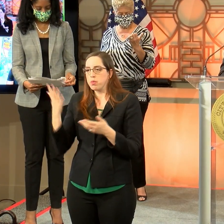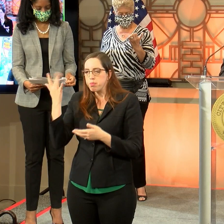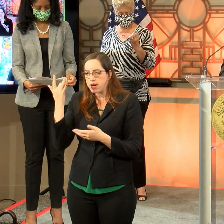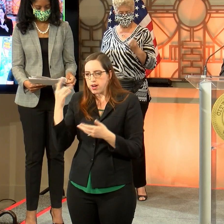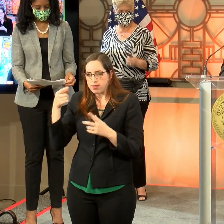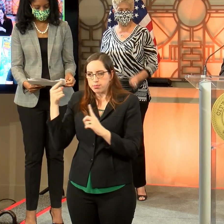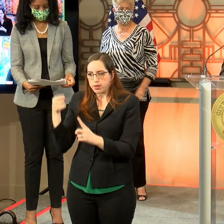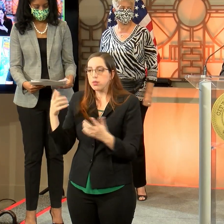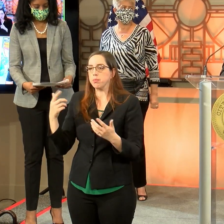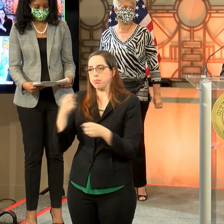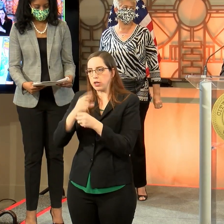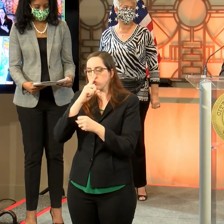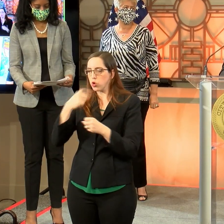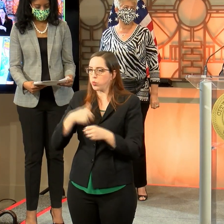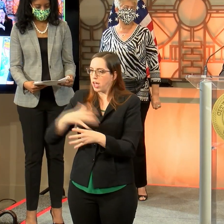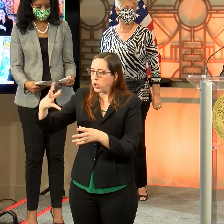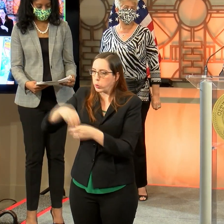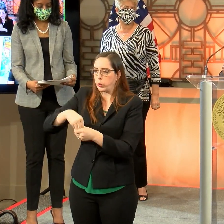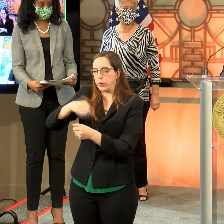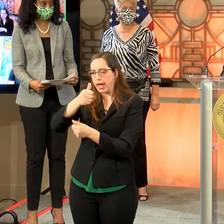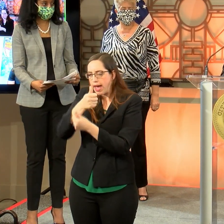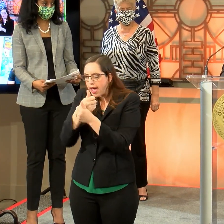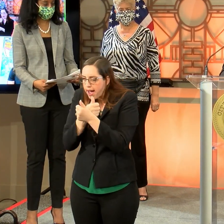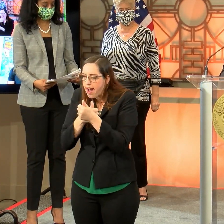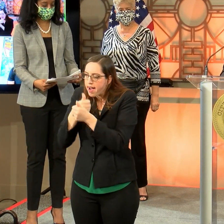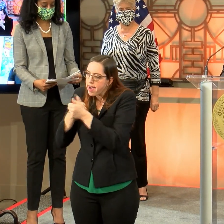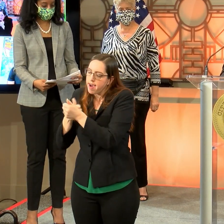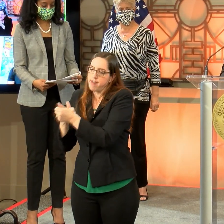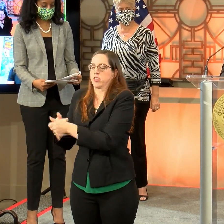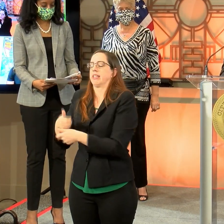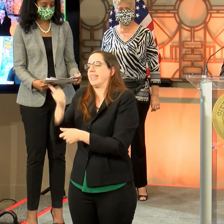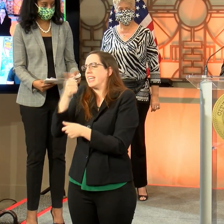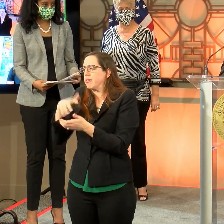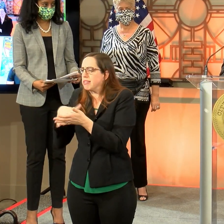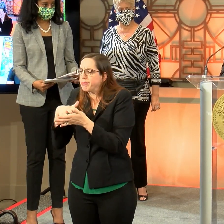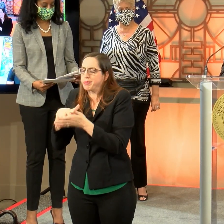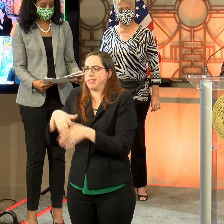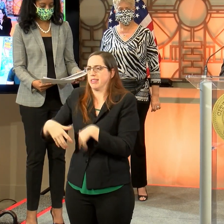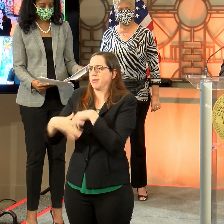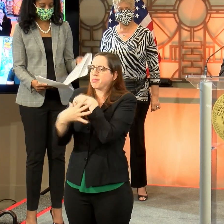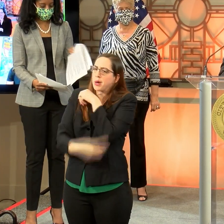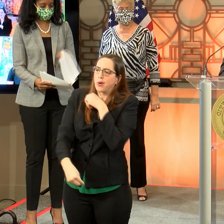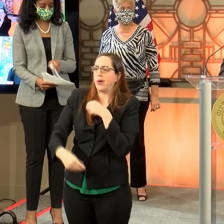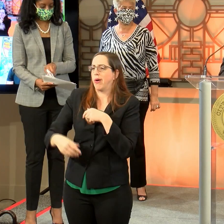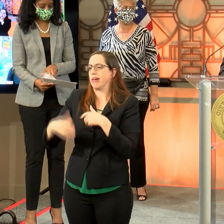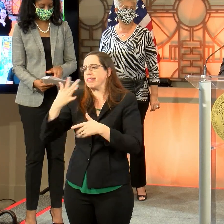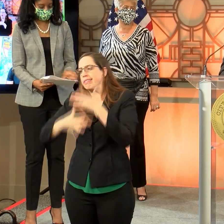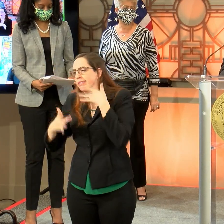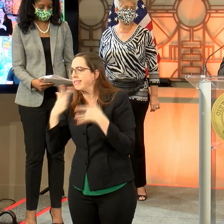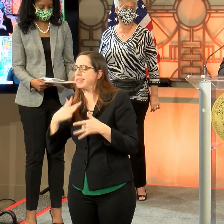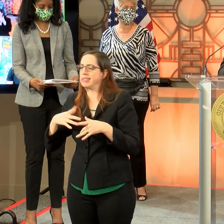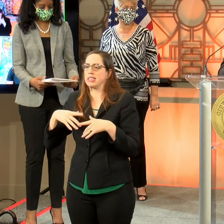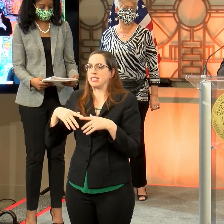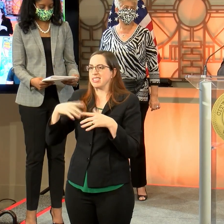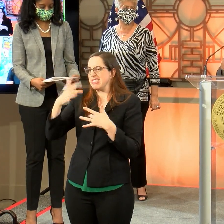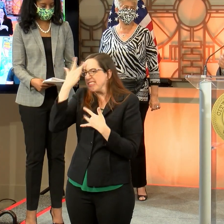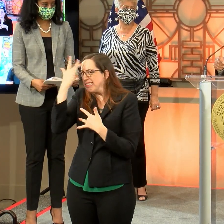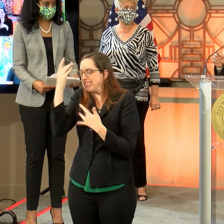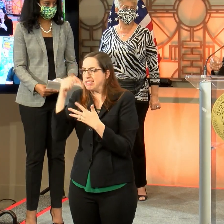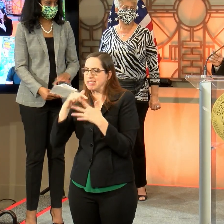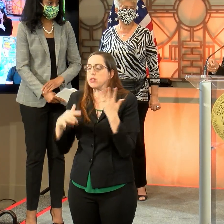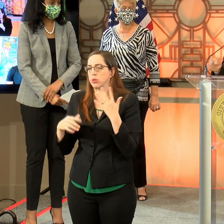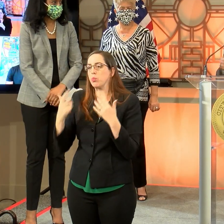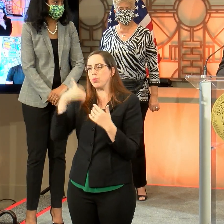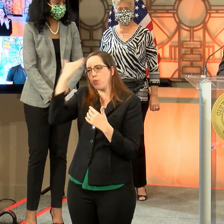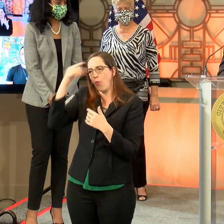sure that we don't leave out anyone, our at-risk populations, our vulnerable communities, and we know that this particular virus has had a disproportionate impact